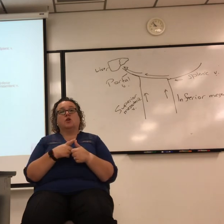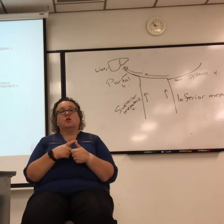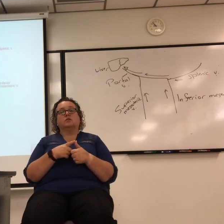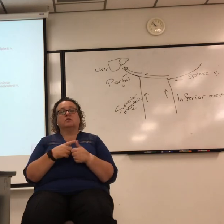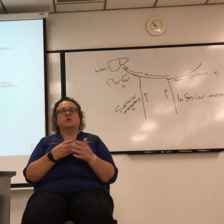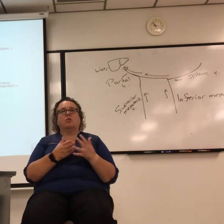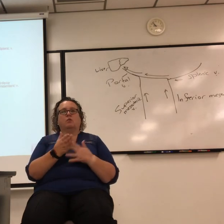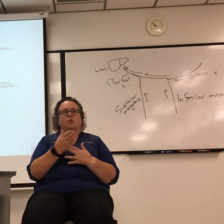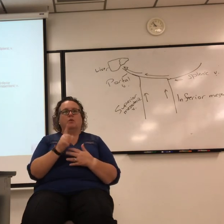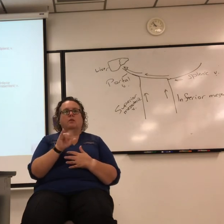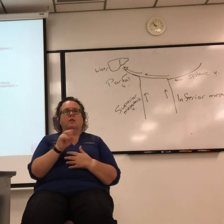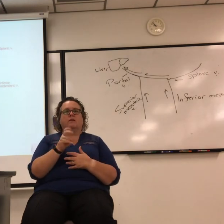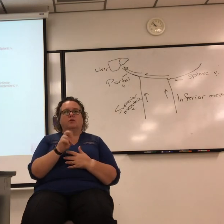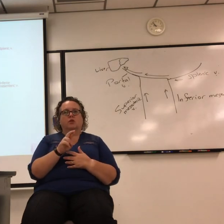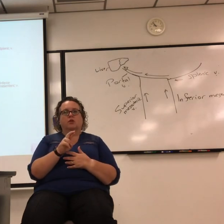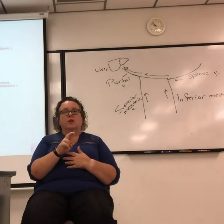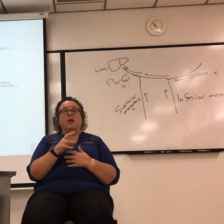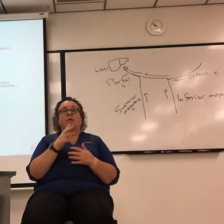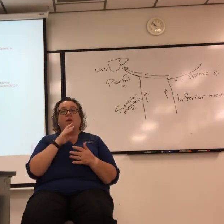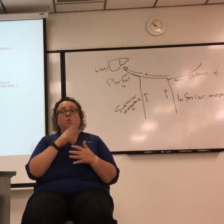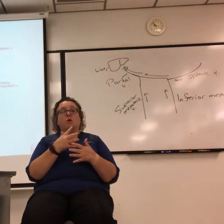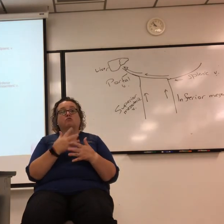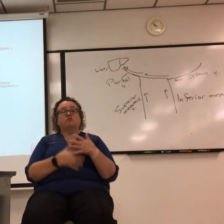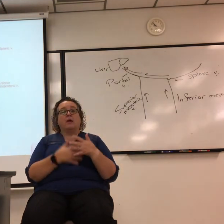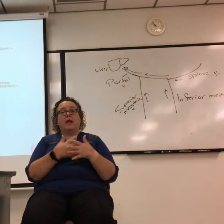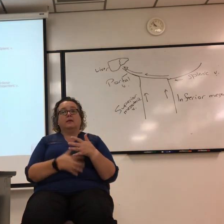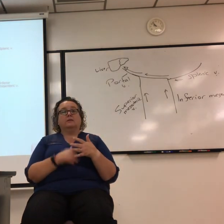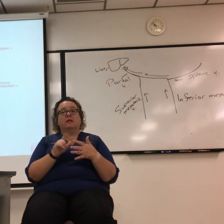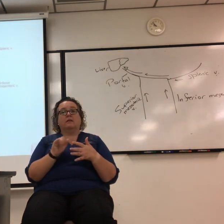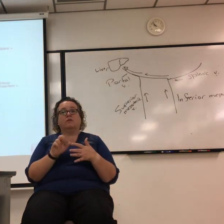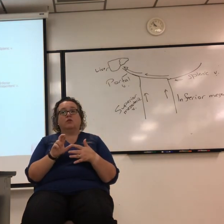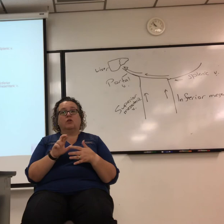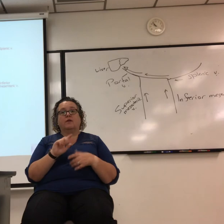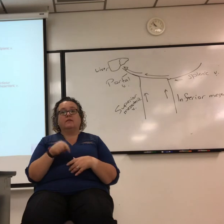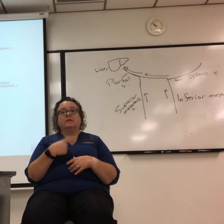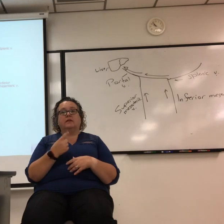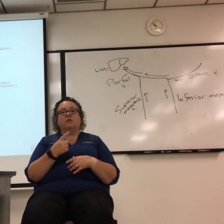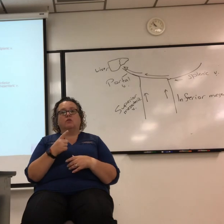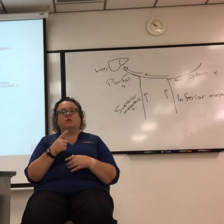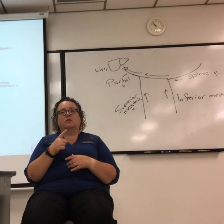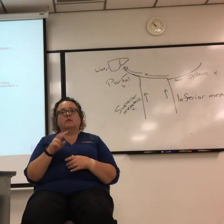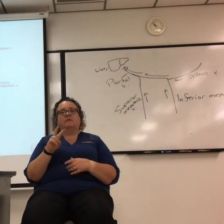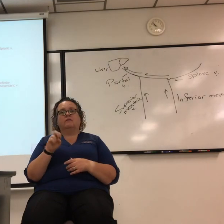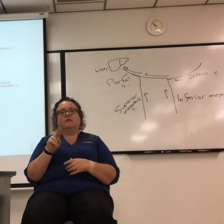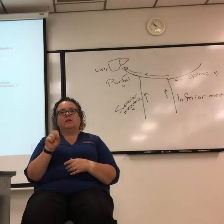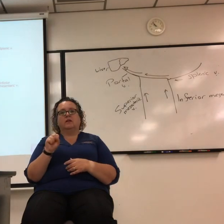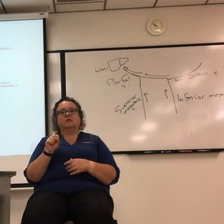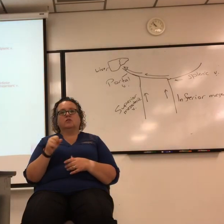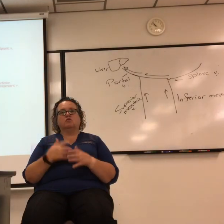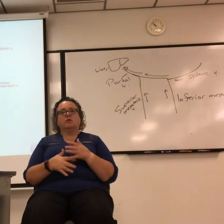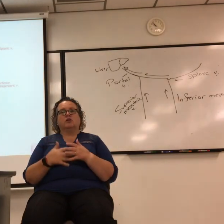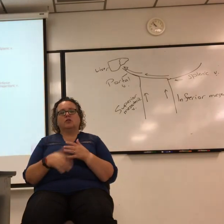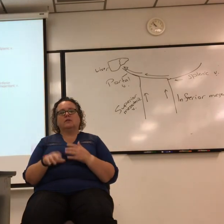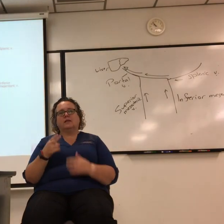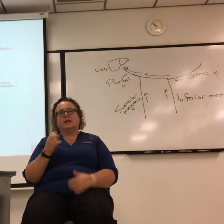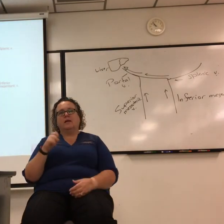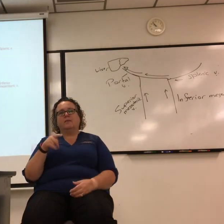through the liver, and then what drains the liver? The single venous drainage is basically hepatic